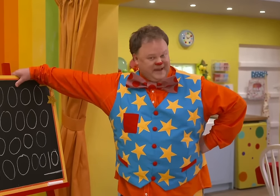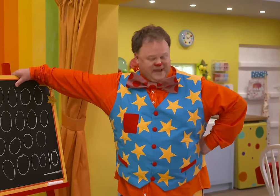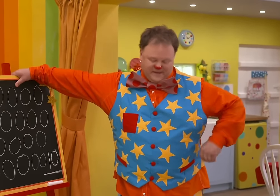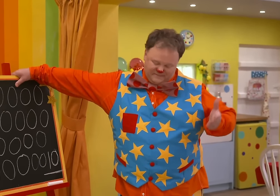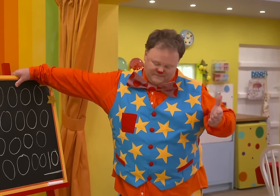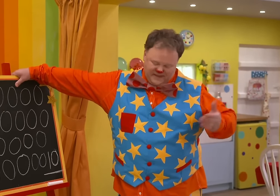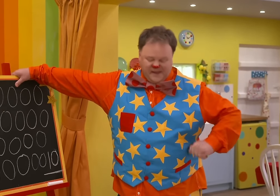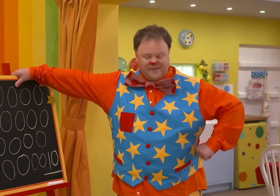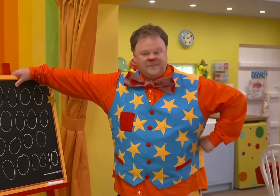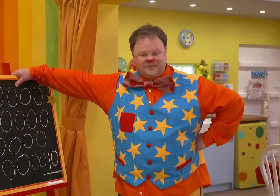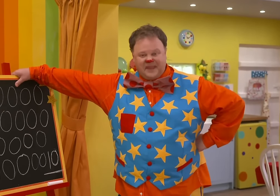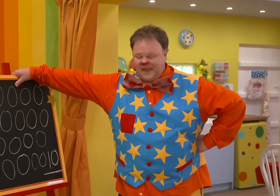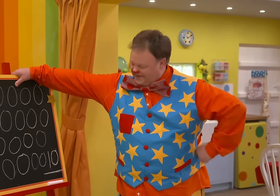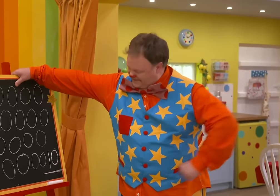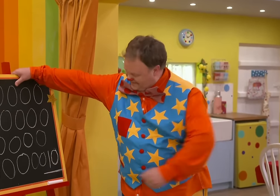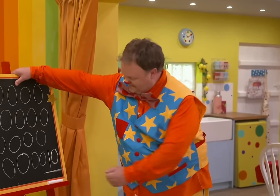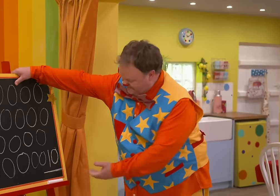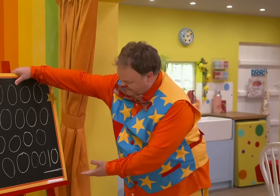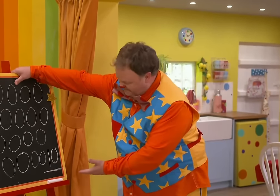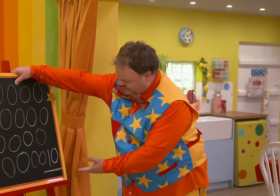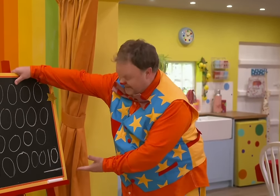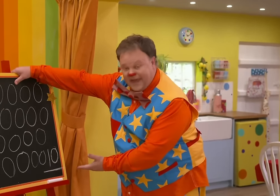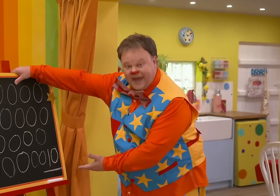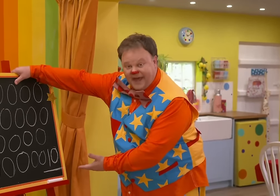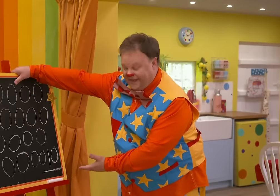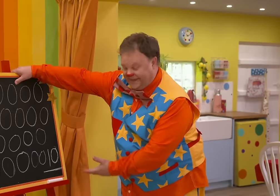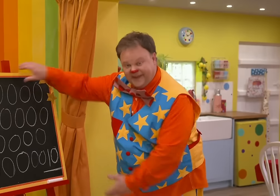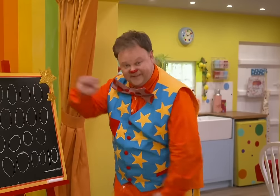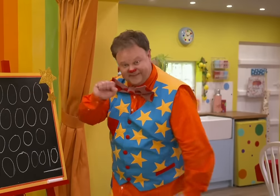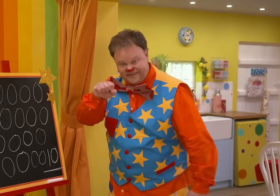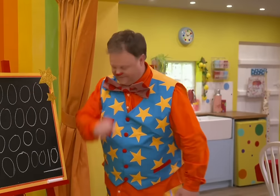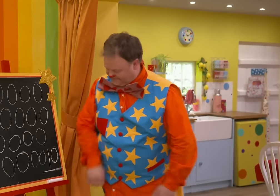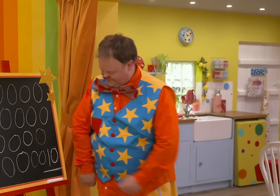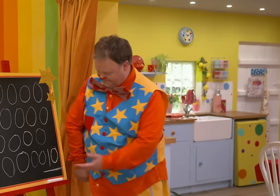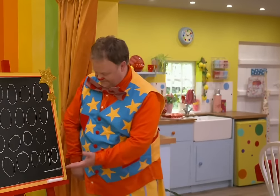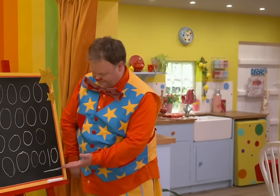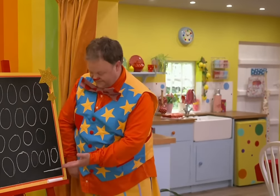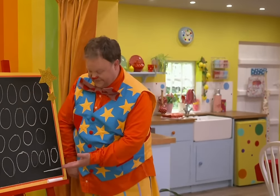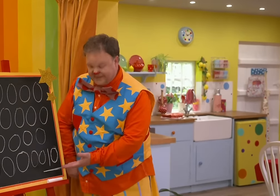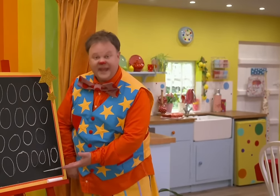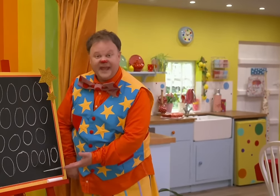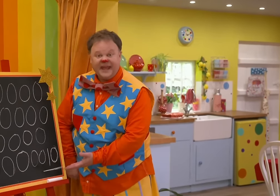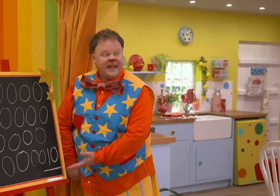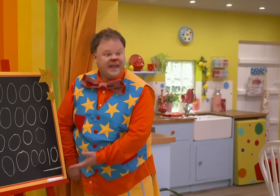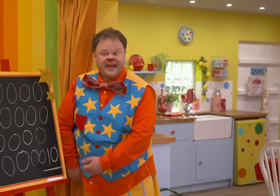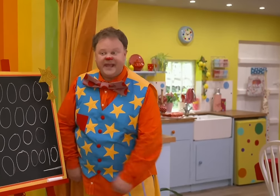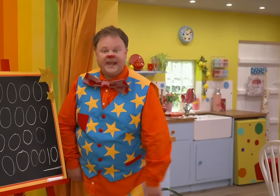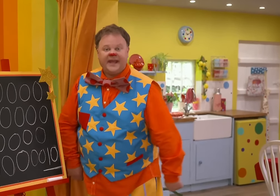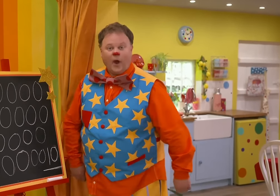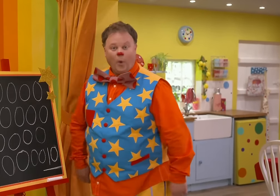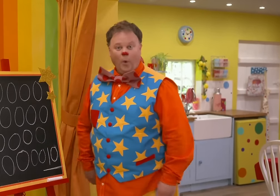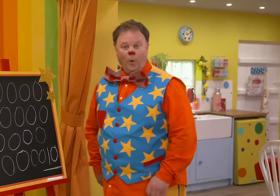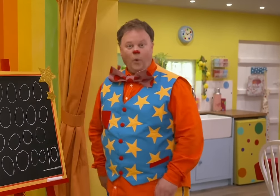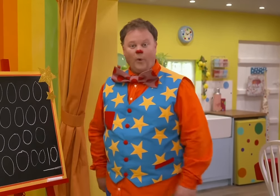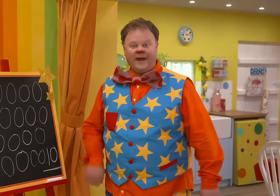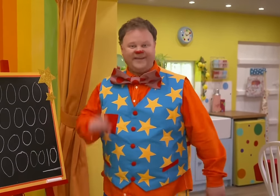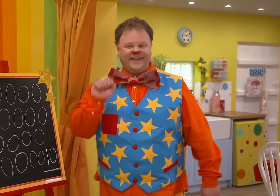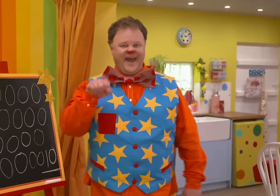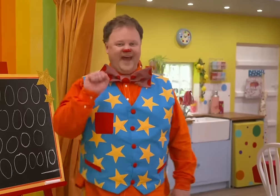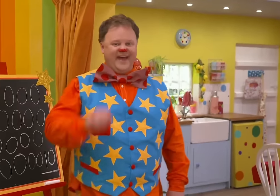spinner. Mr. Tumble? Yes? Please, can you show us the sign for shiny? Oh,